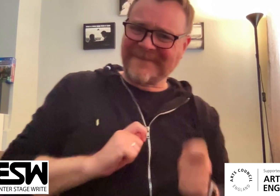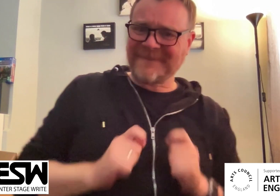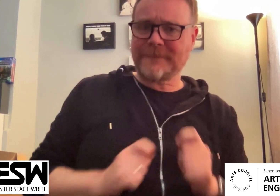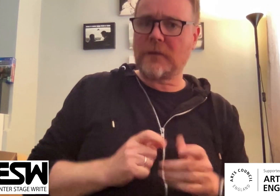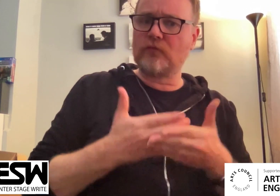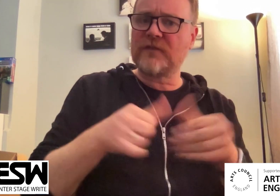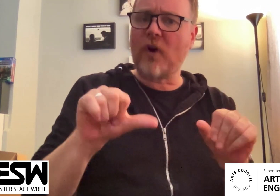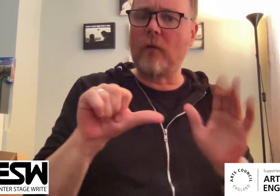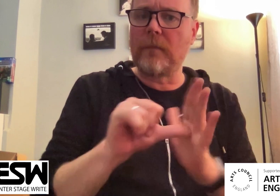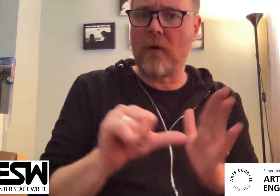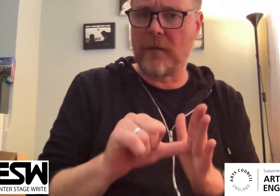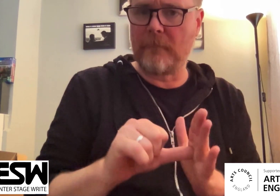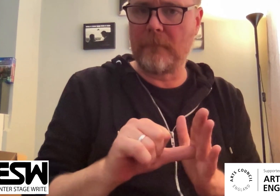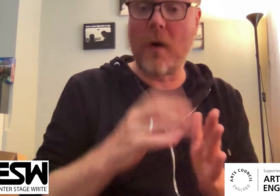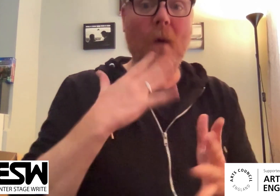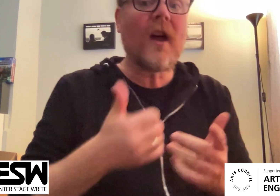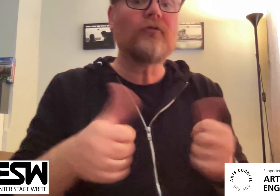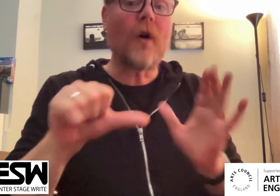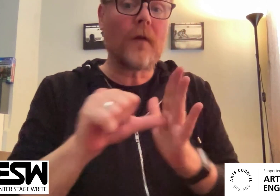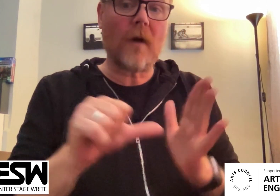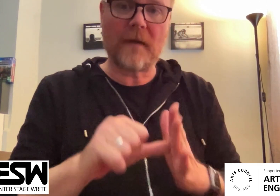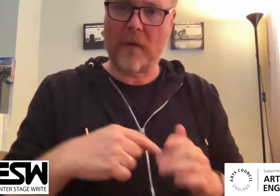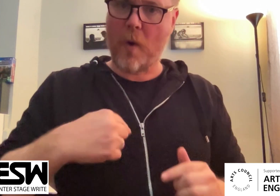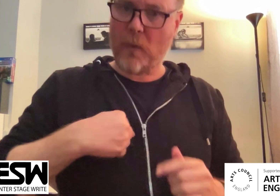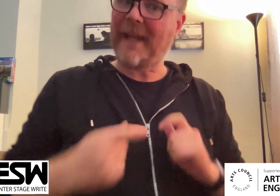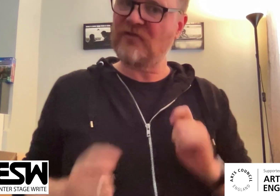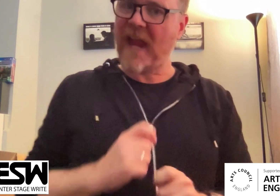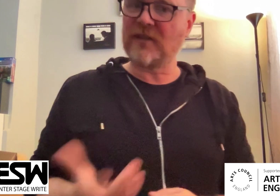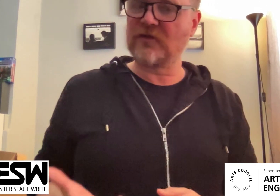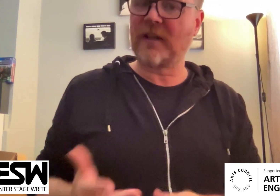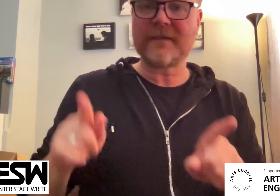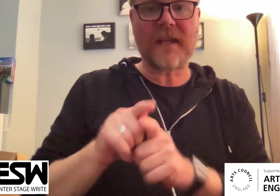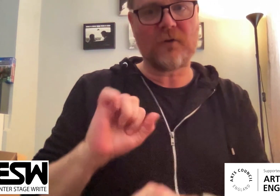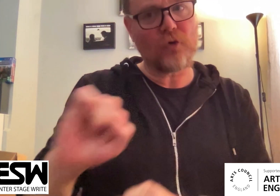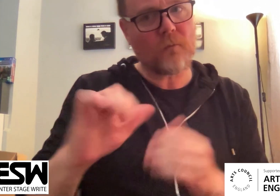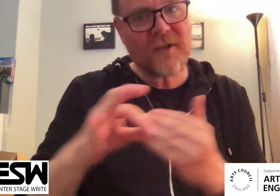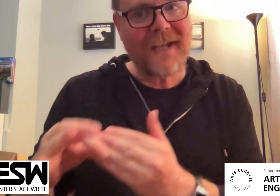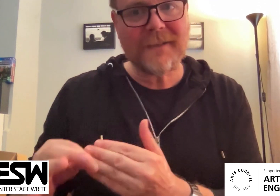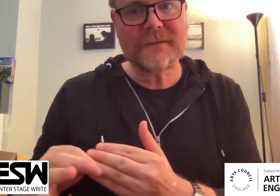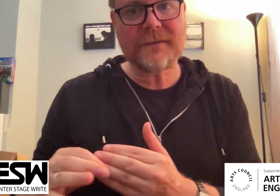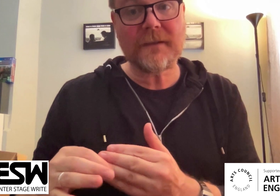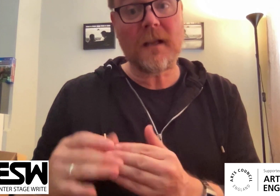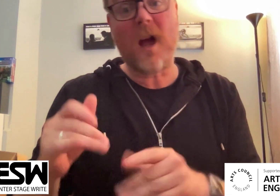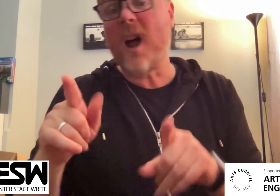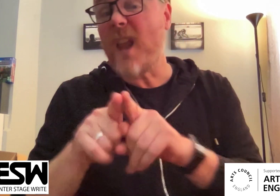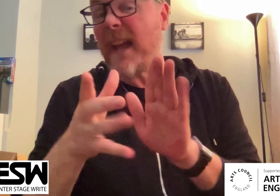within ourselves and battle with ourselves to overcome that problem. And so once going through that problem, overcoming that problem, we